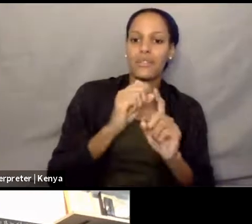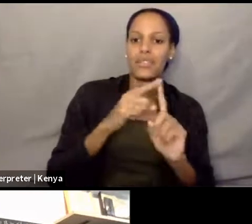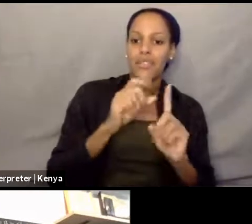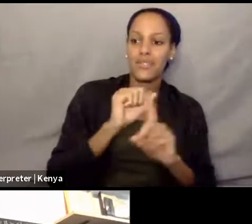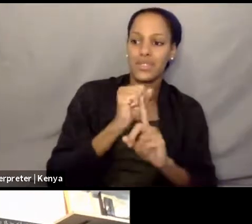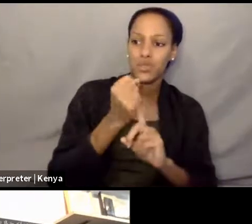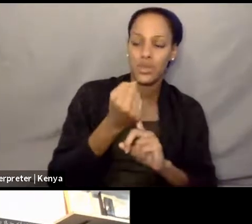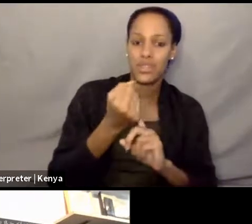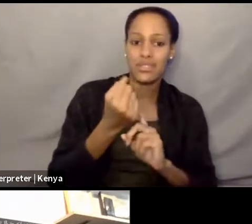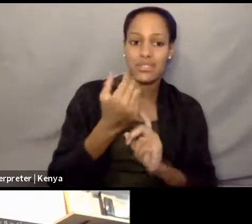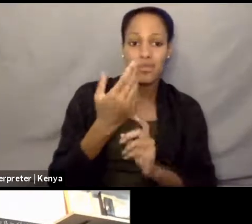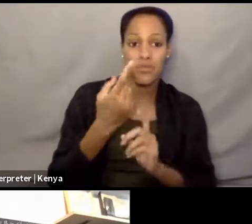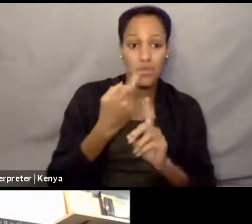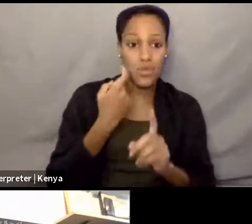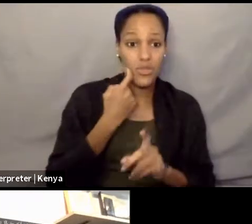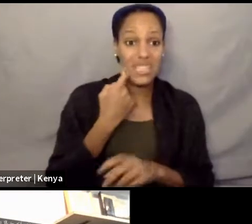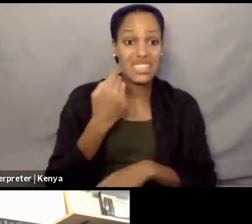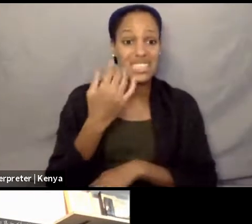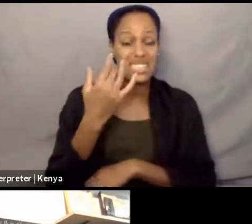months